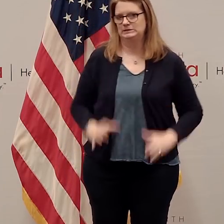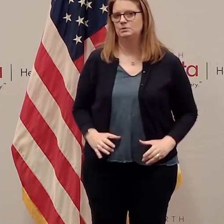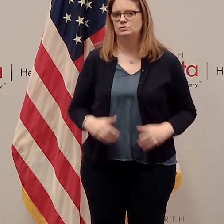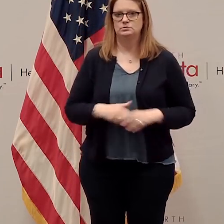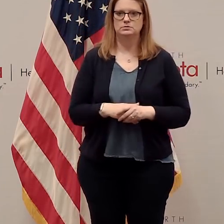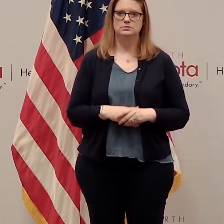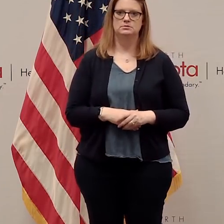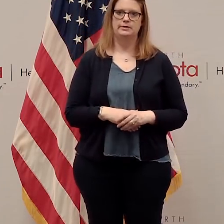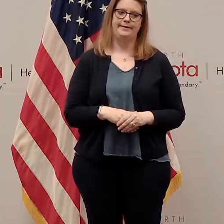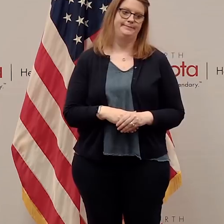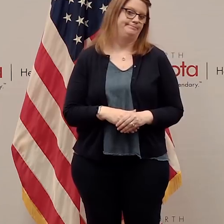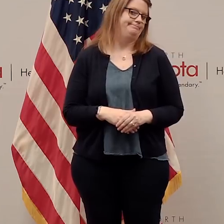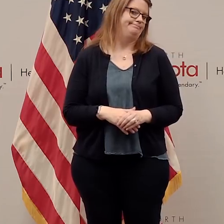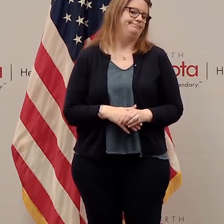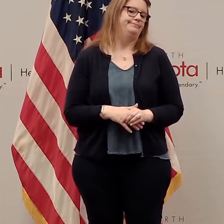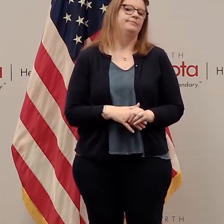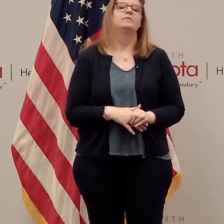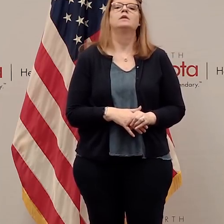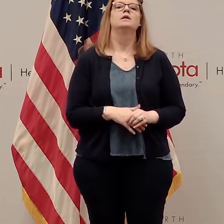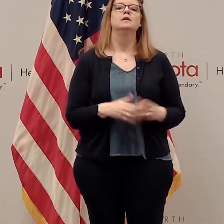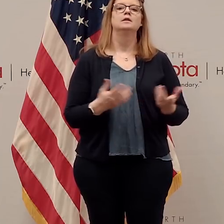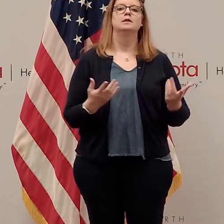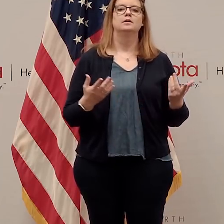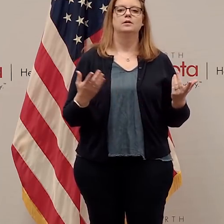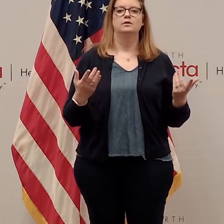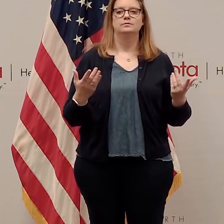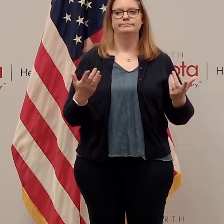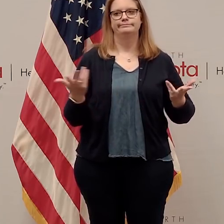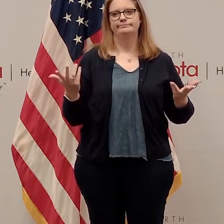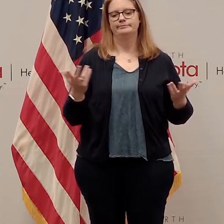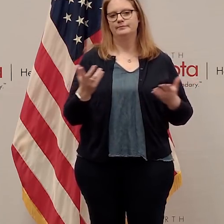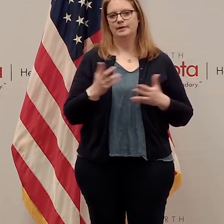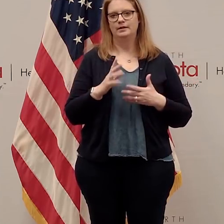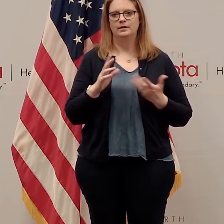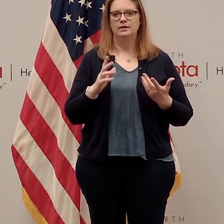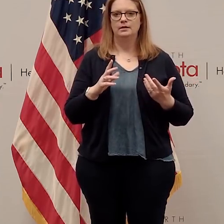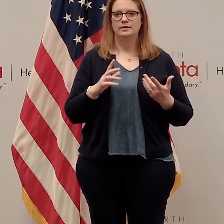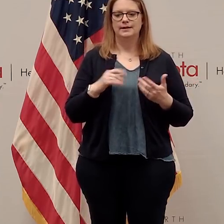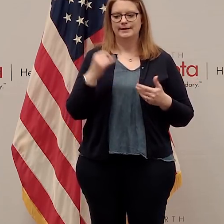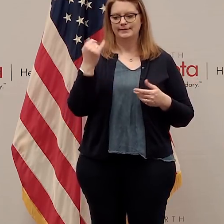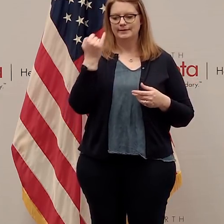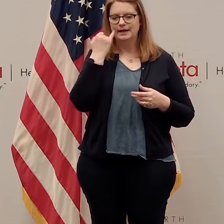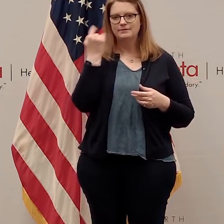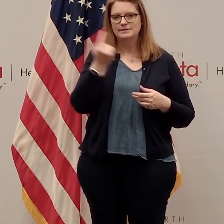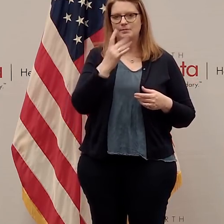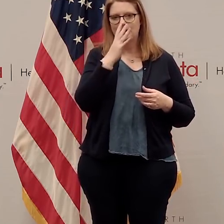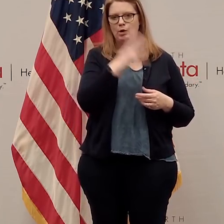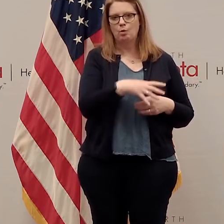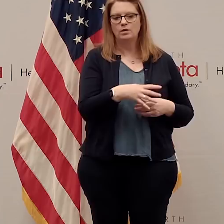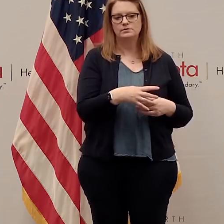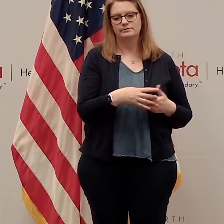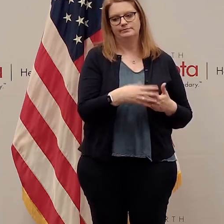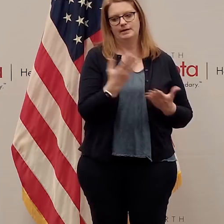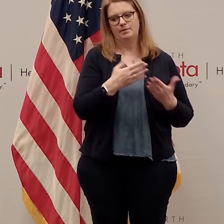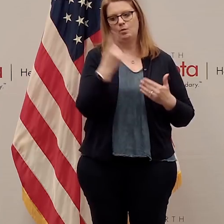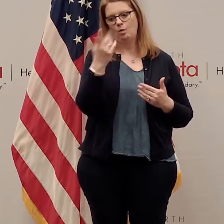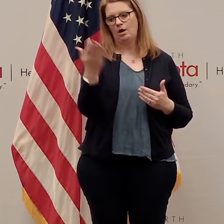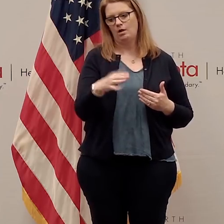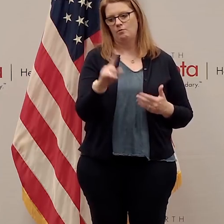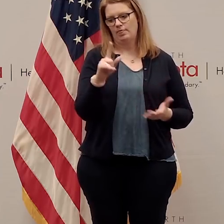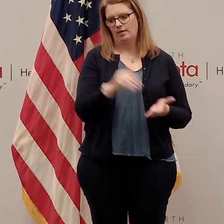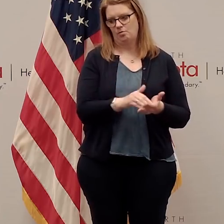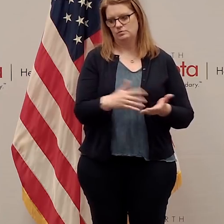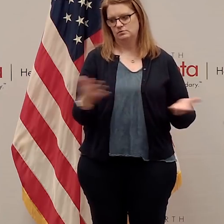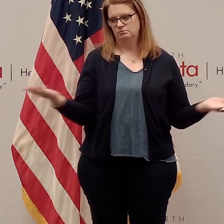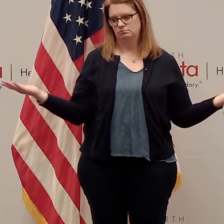Again, I mean, the rare case where there's going to have to be enforcement action, I don't know if that's going to be 1 in 1,000. I mean, we talked a lot about enforcement stuff here,